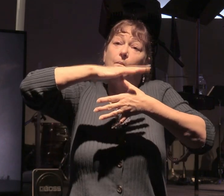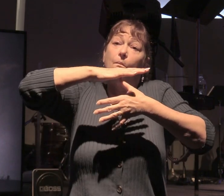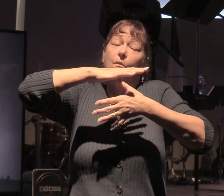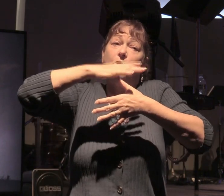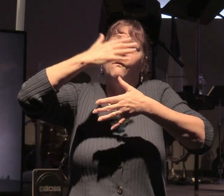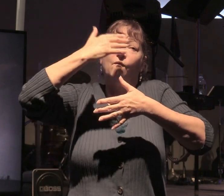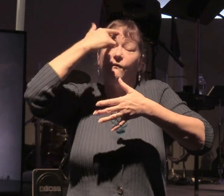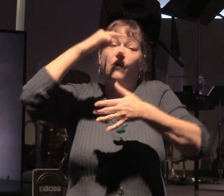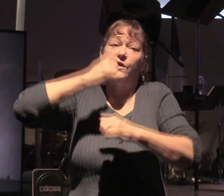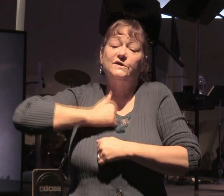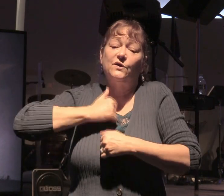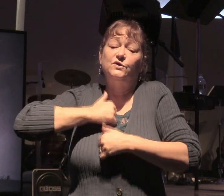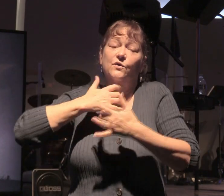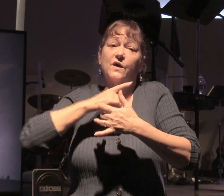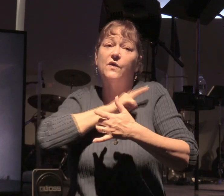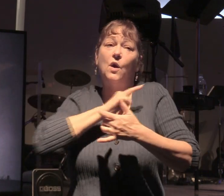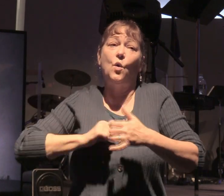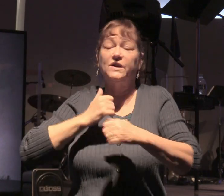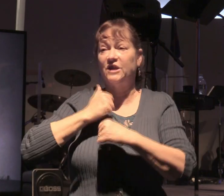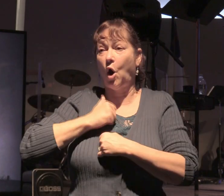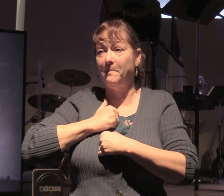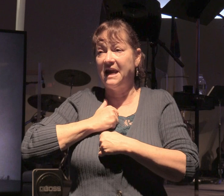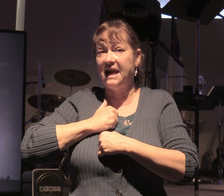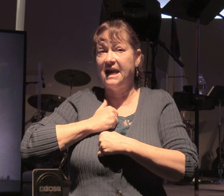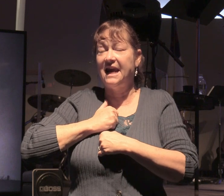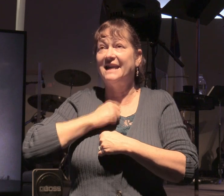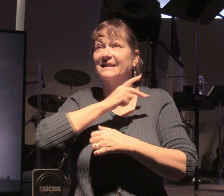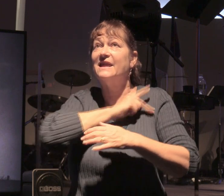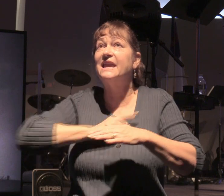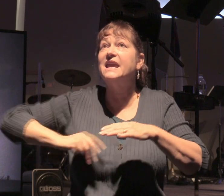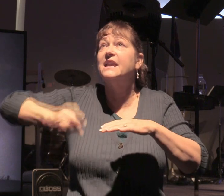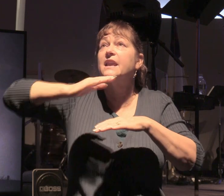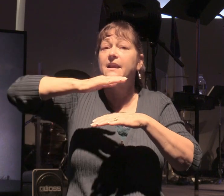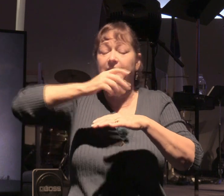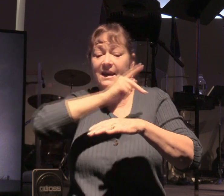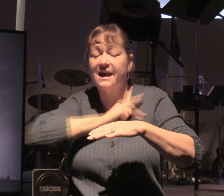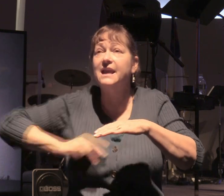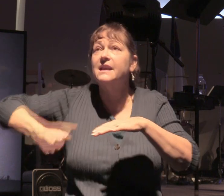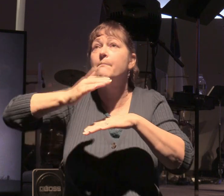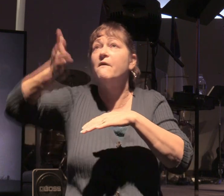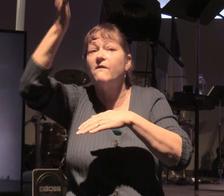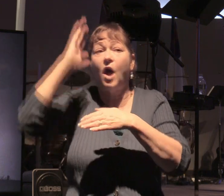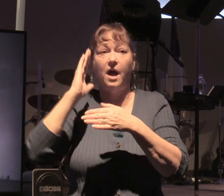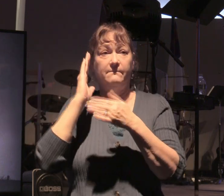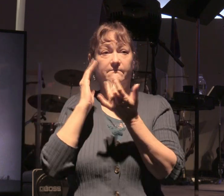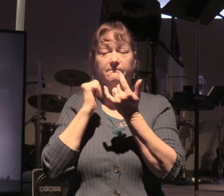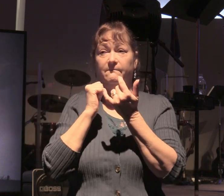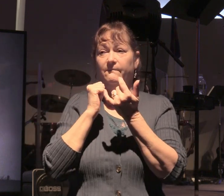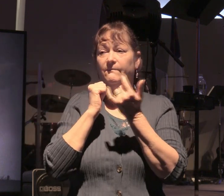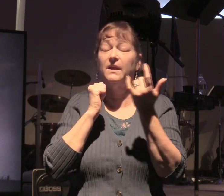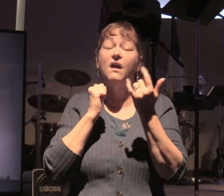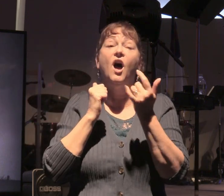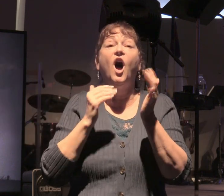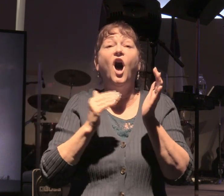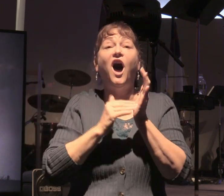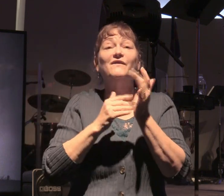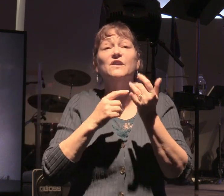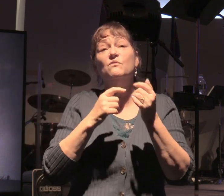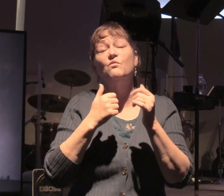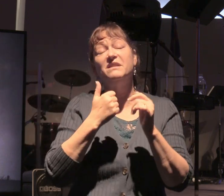for the soldier in the Lord's army is the kingdom of God. We refer to ourselves oftentimes